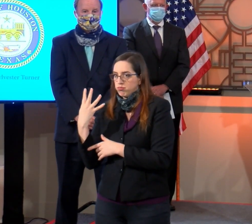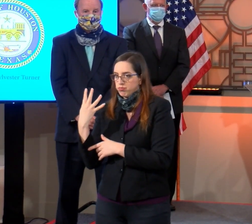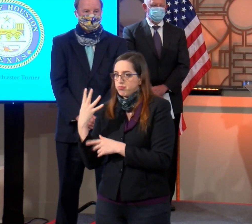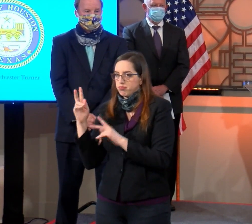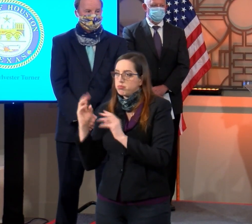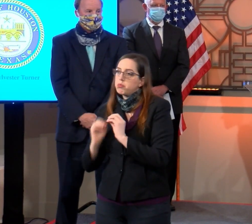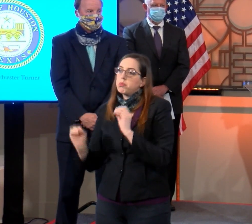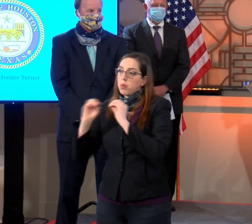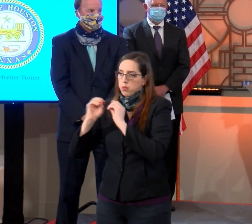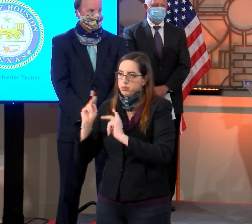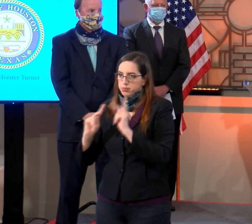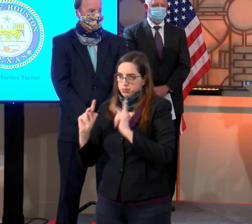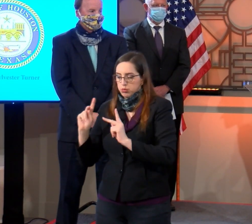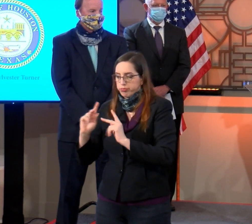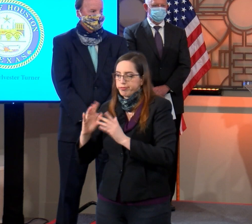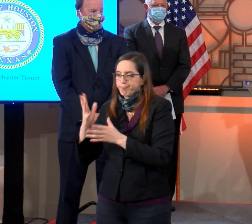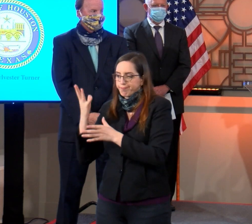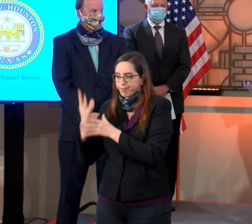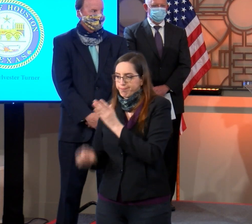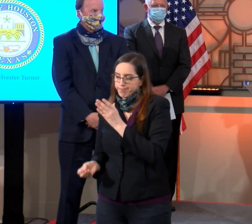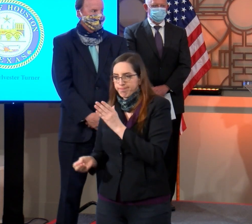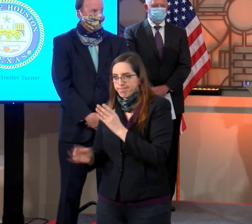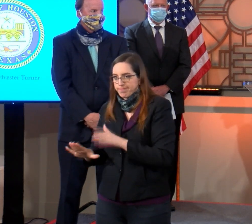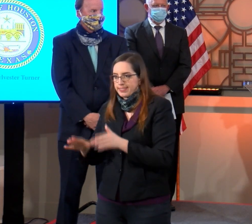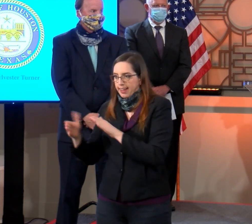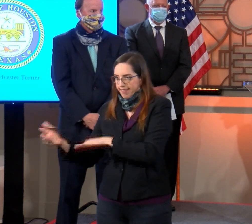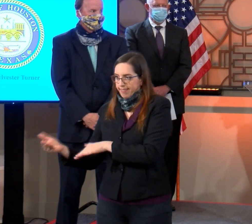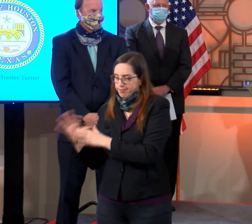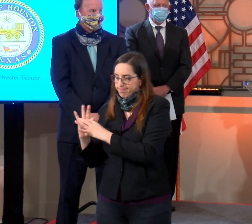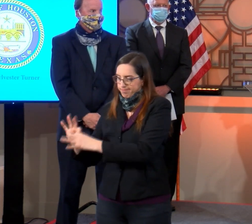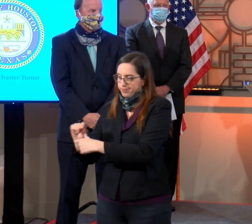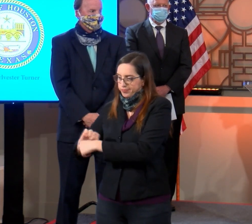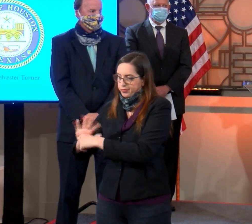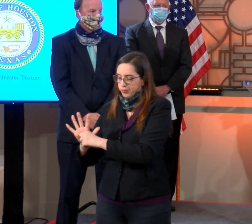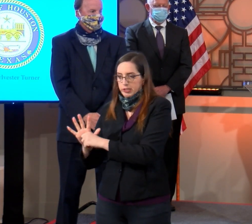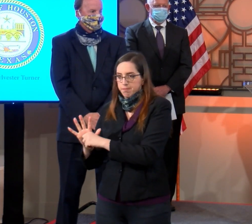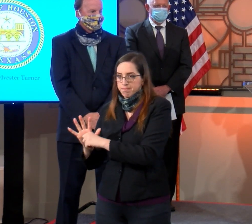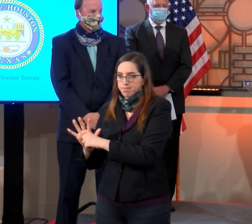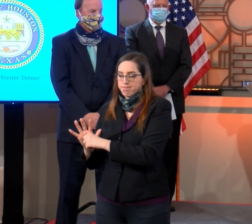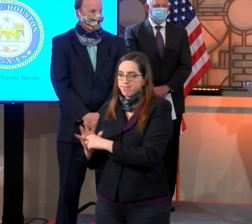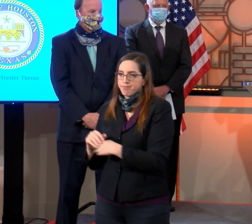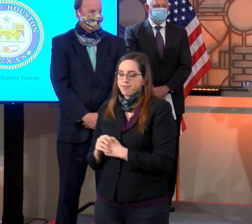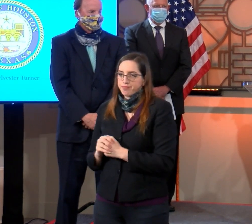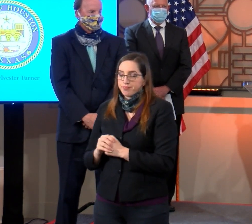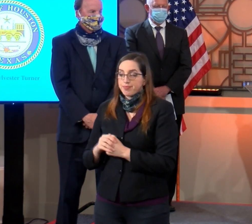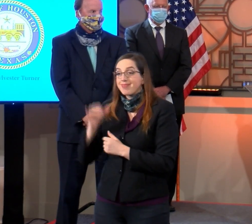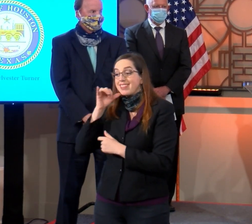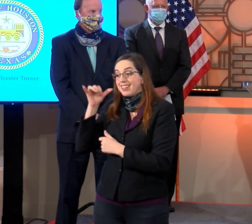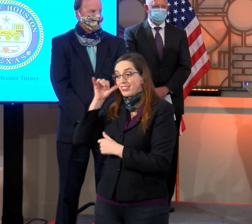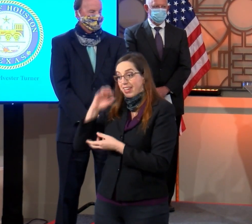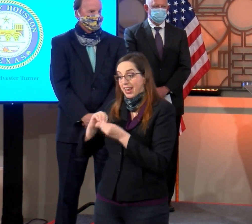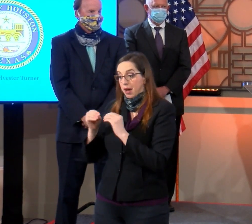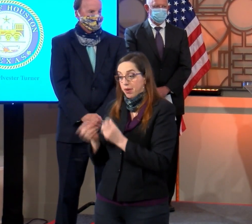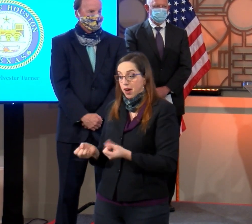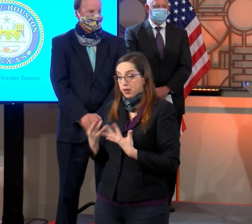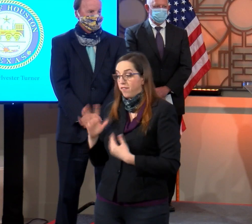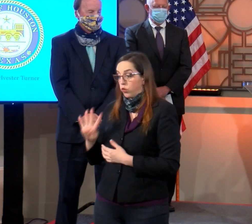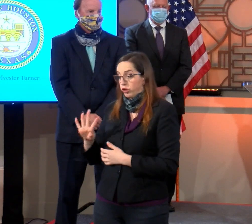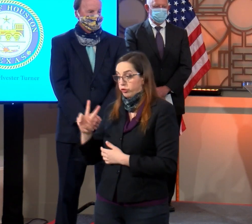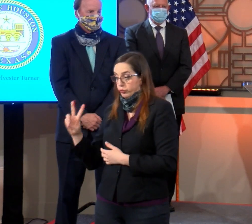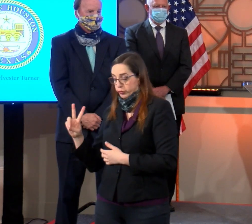have lost their lives to this particular virus and are being added to that death count. Yesterday, the number stood at